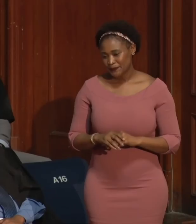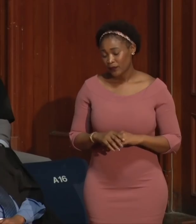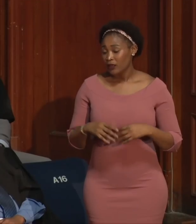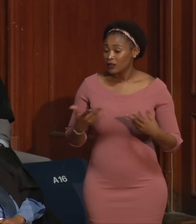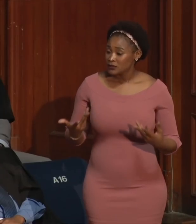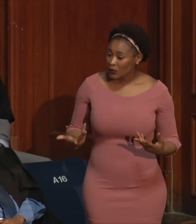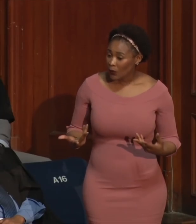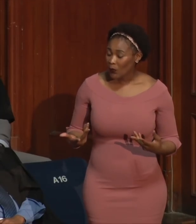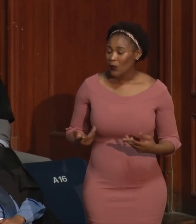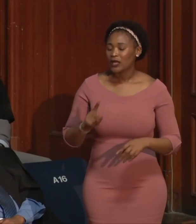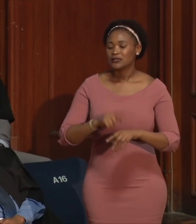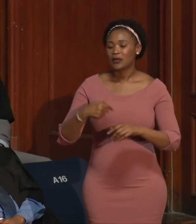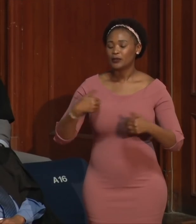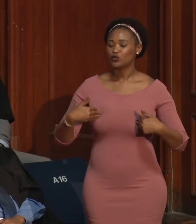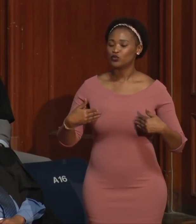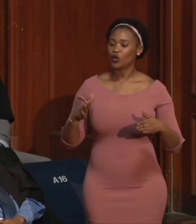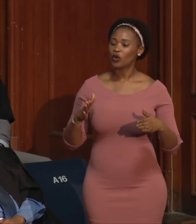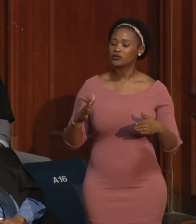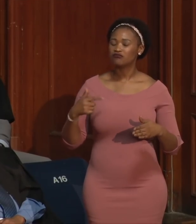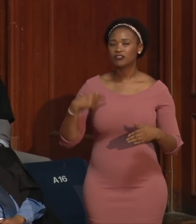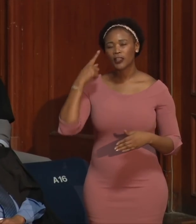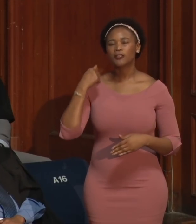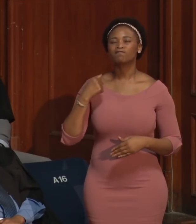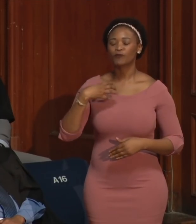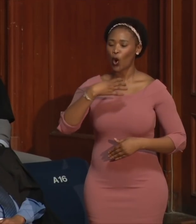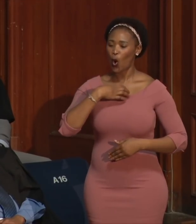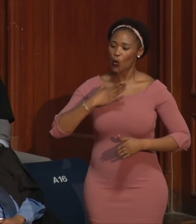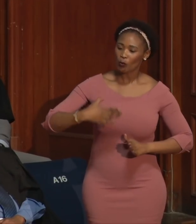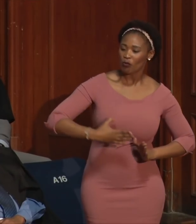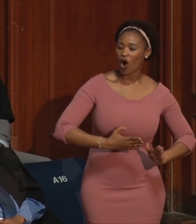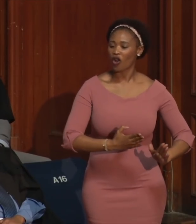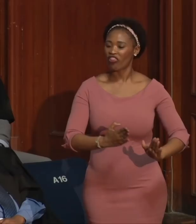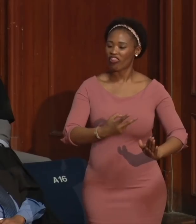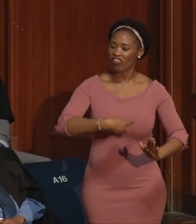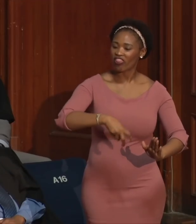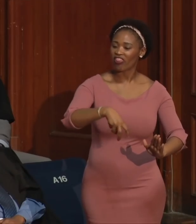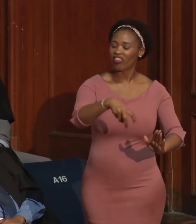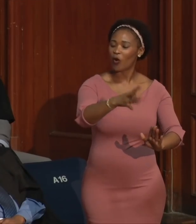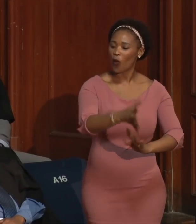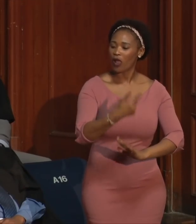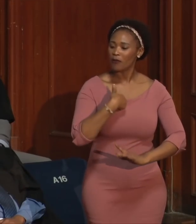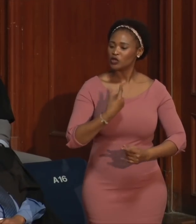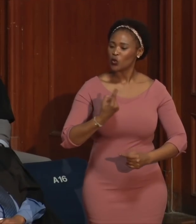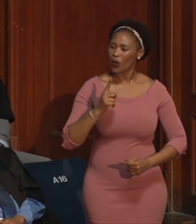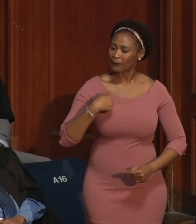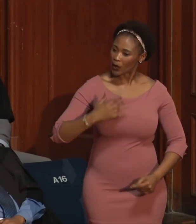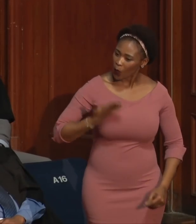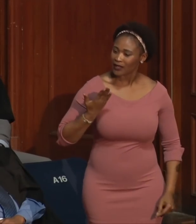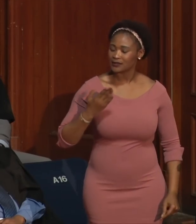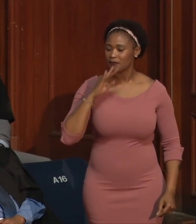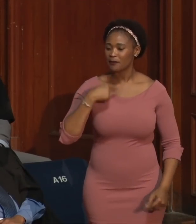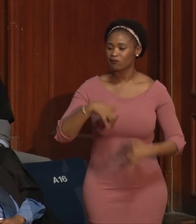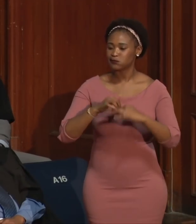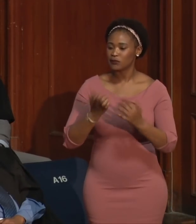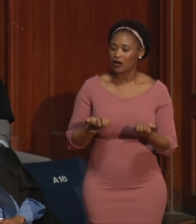So the beginning of my journey in deciding to chart my own path and do the stuff I wanted to do was an entrepreneur. And it came from one